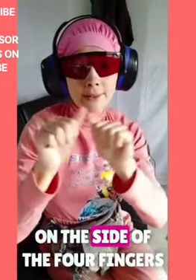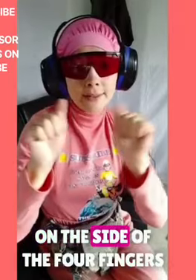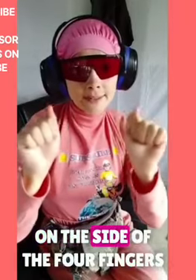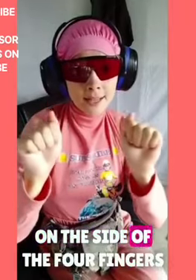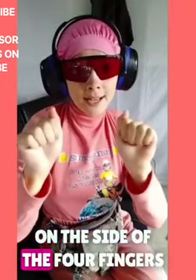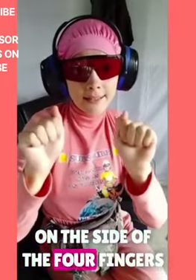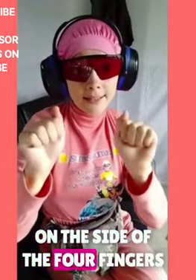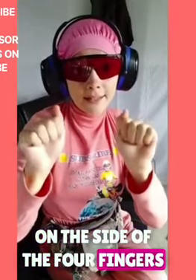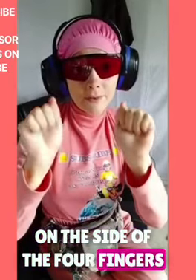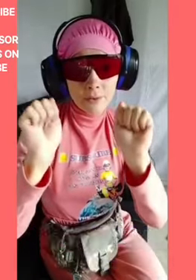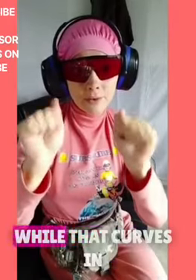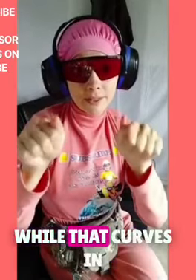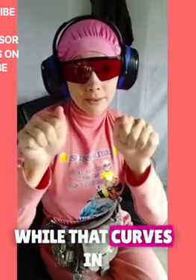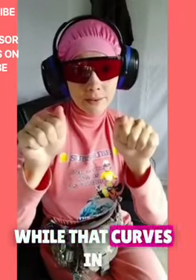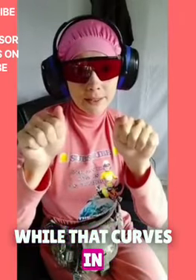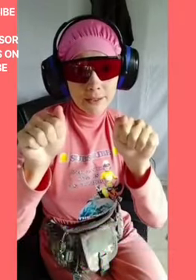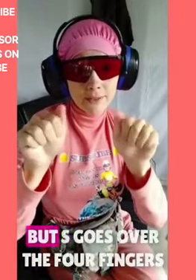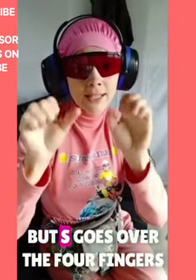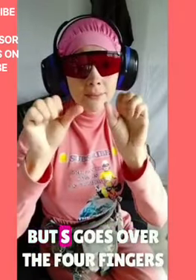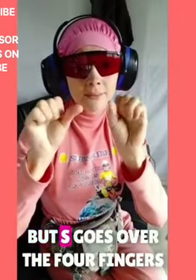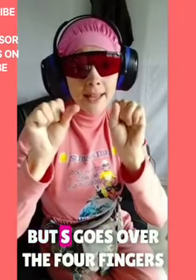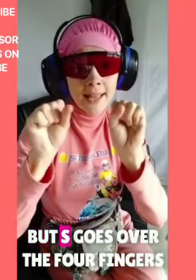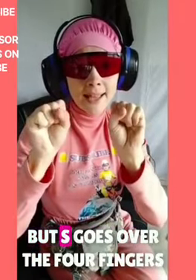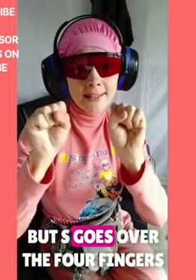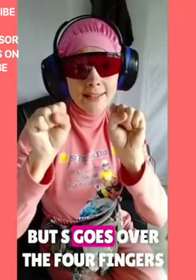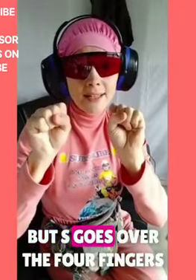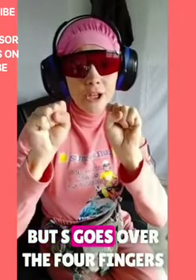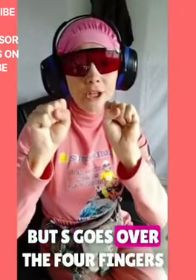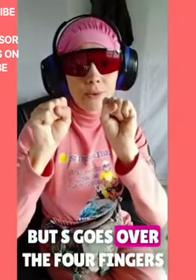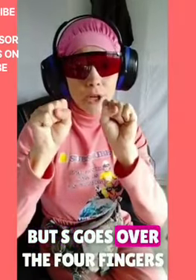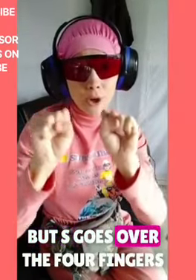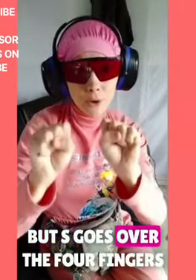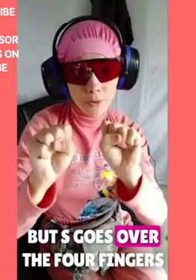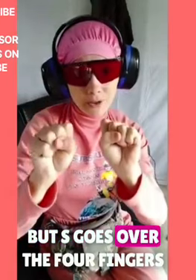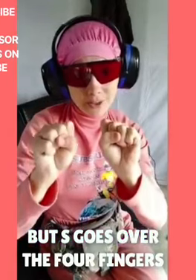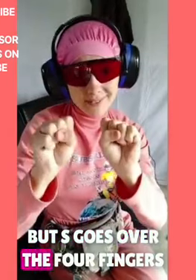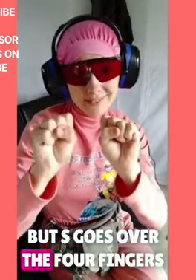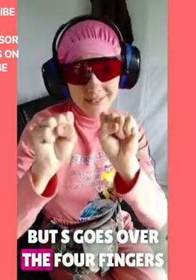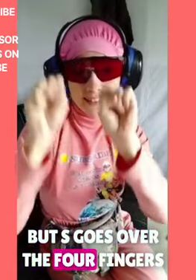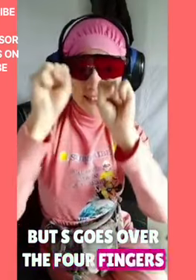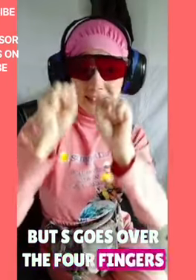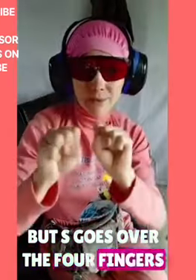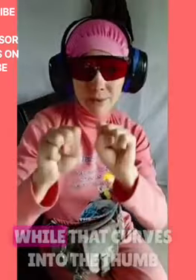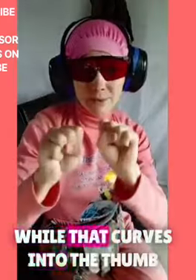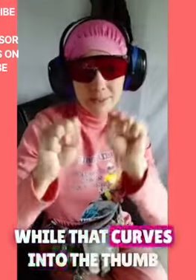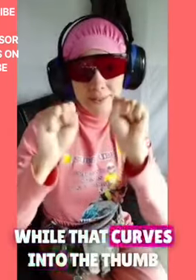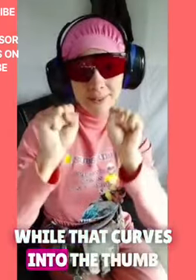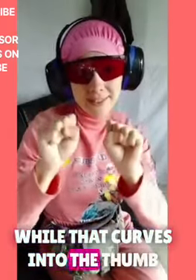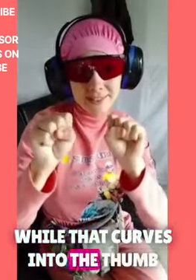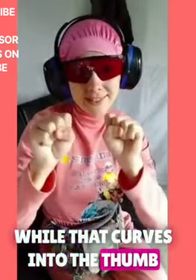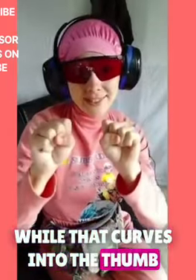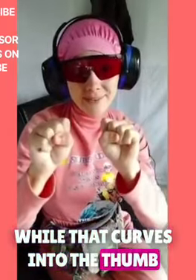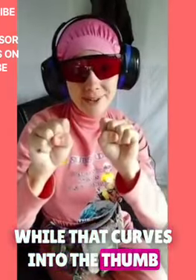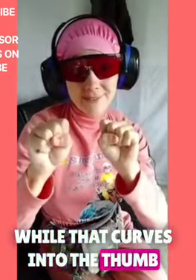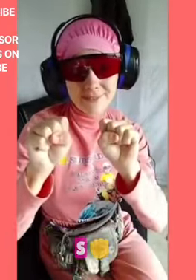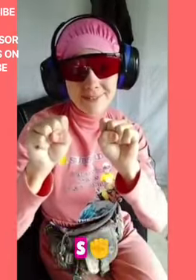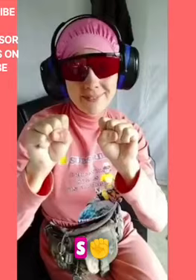side of the four fingers while that curves in, but S goes over the four fingers while that curves into the palm. S.